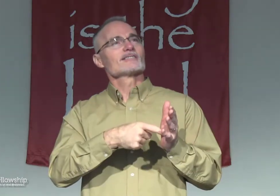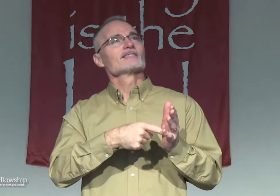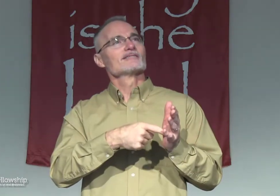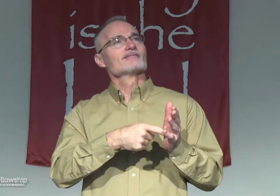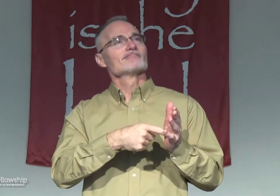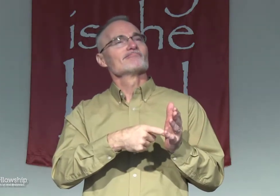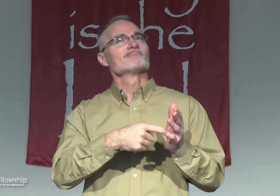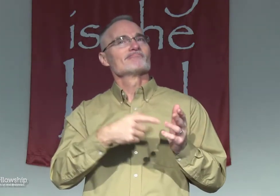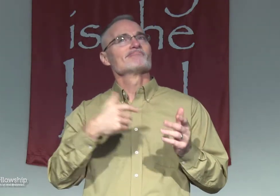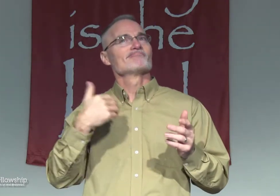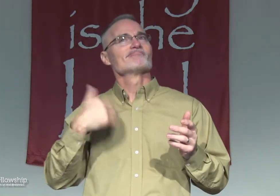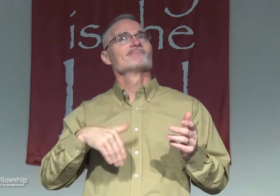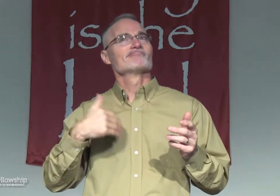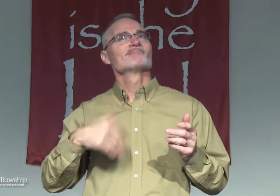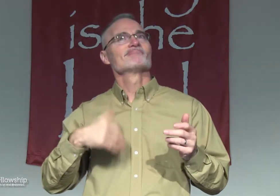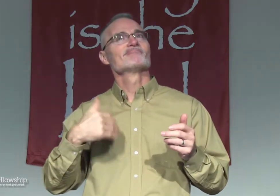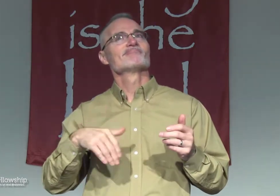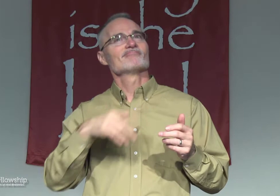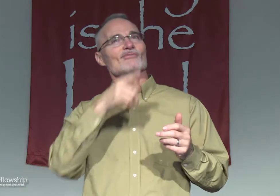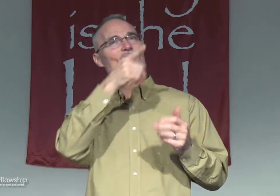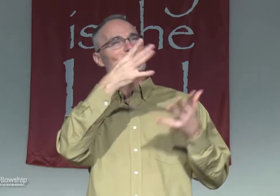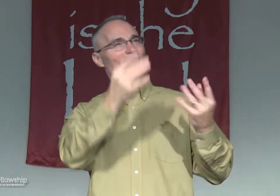that you would help us to recognize